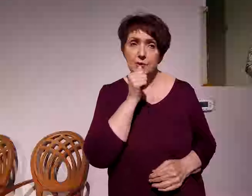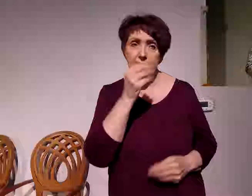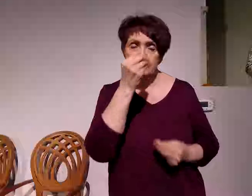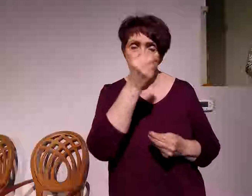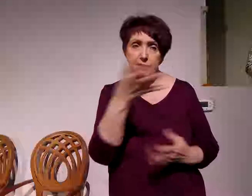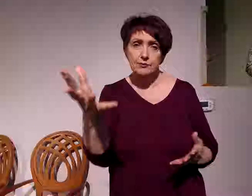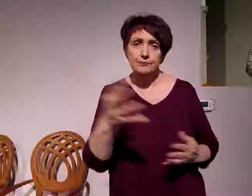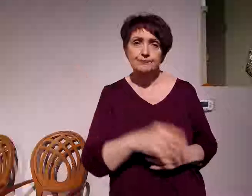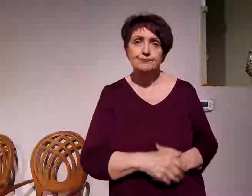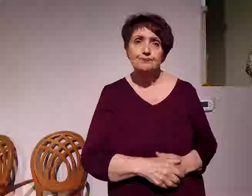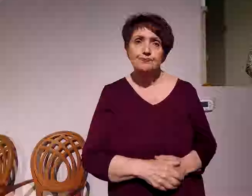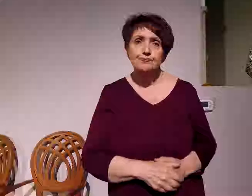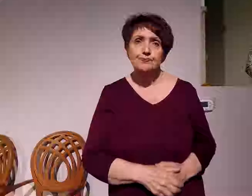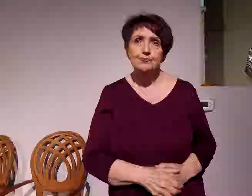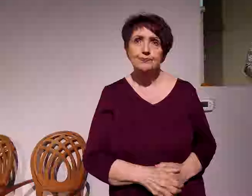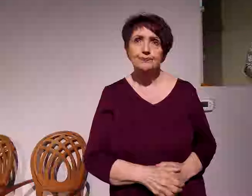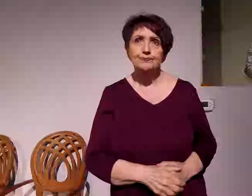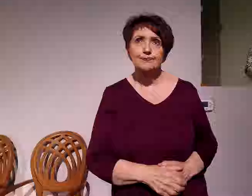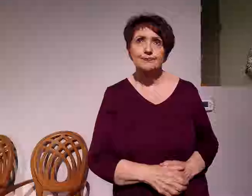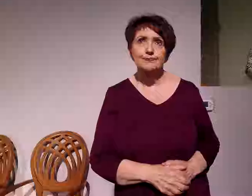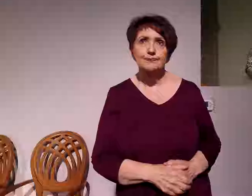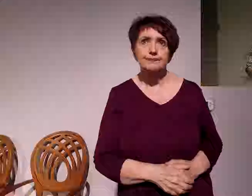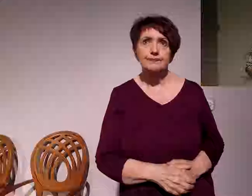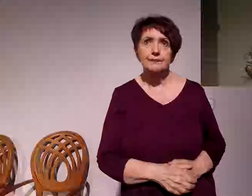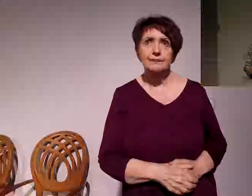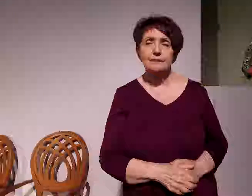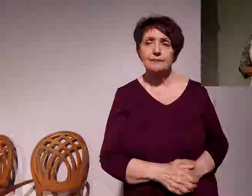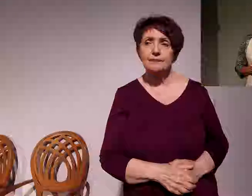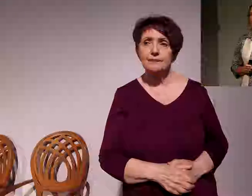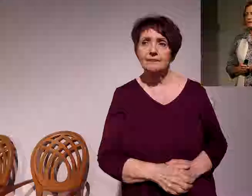Founder of science. our founder of Science of Mind.